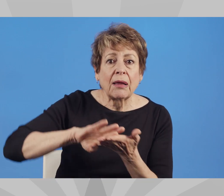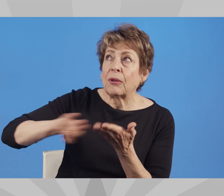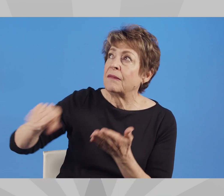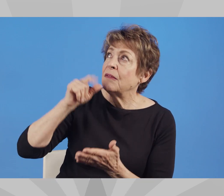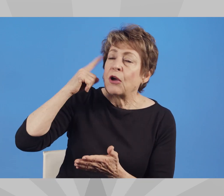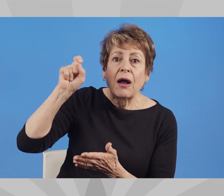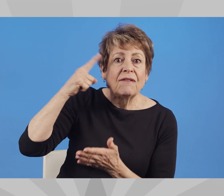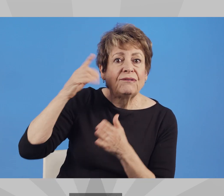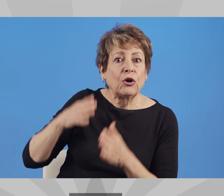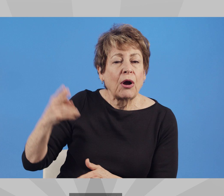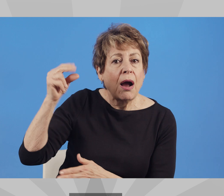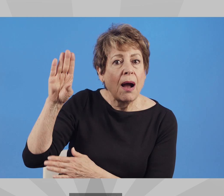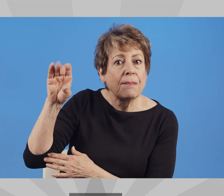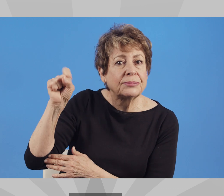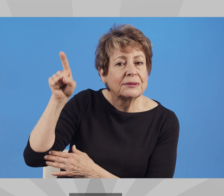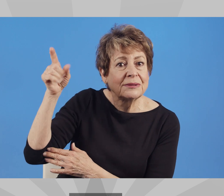legislature.